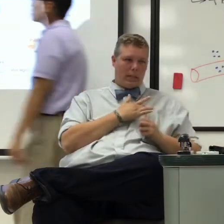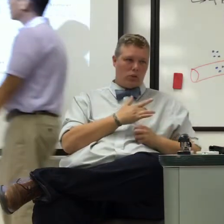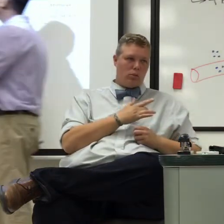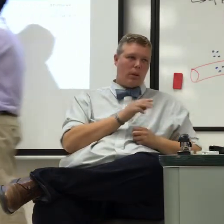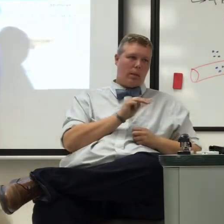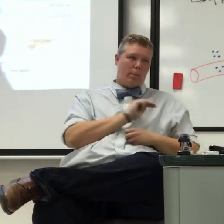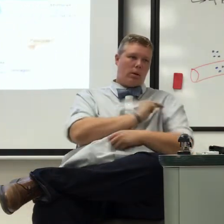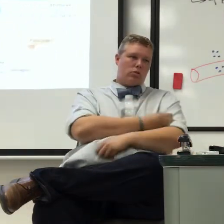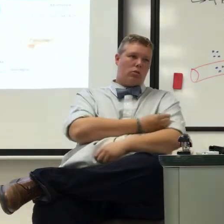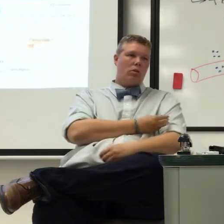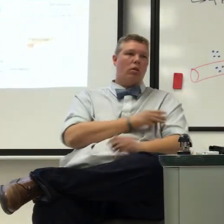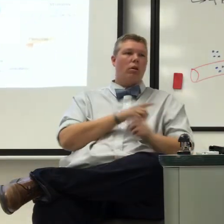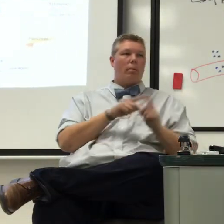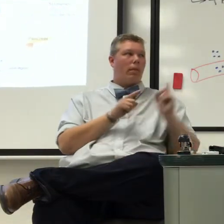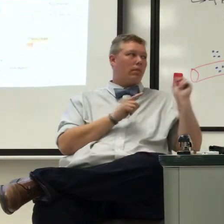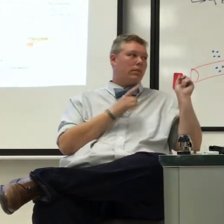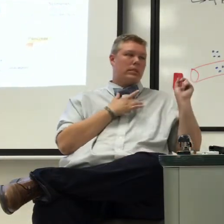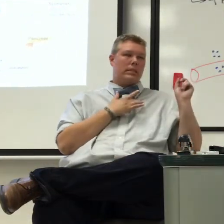So,